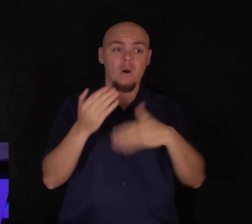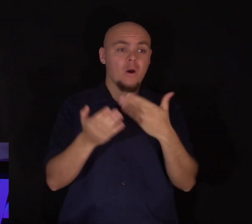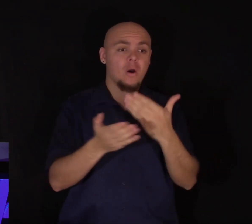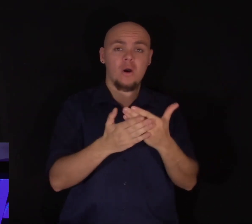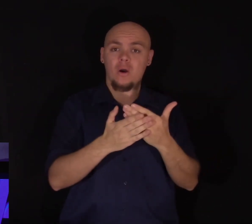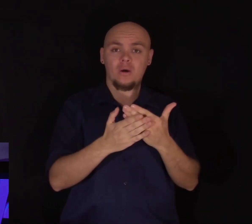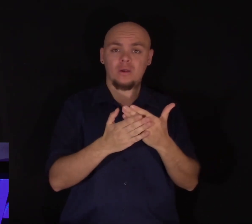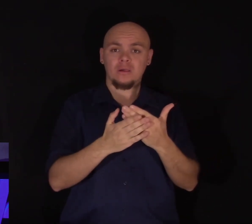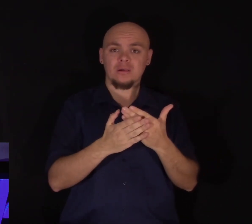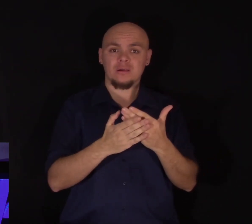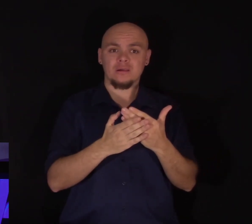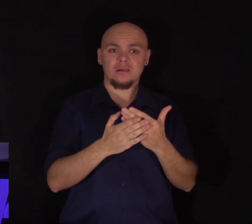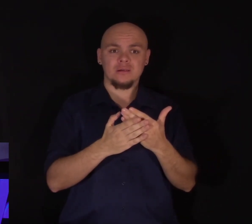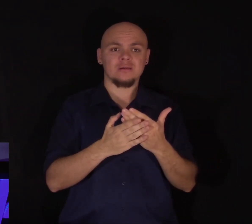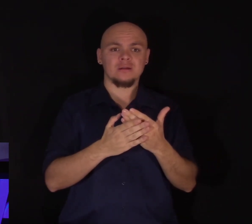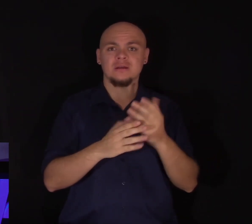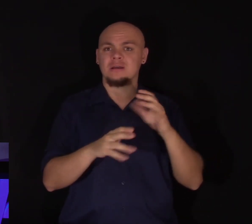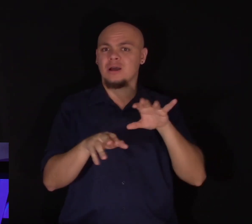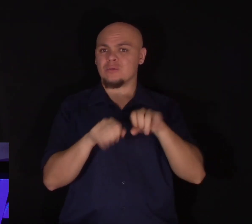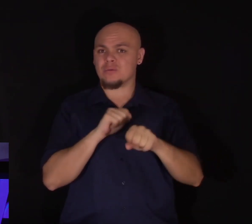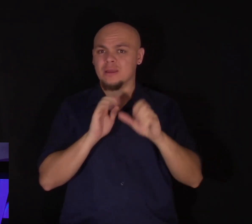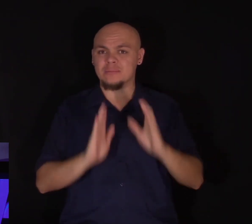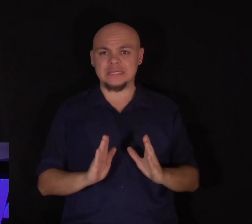the ones who aren't should be solving this with us.